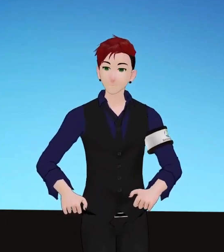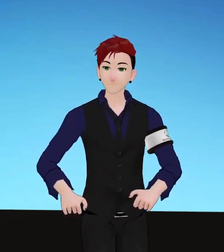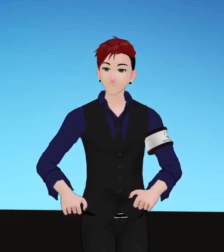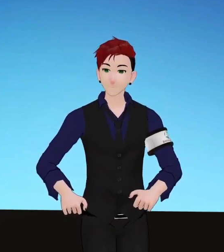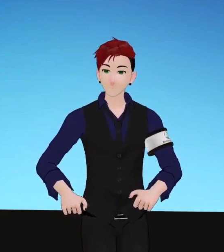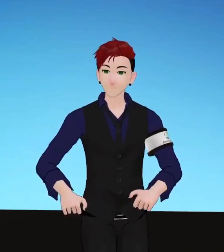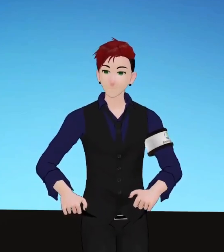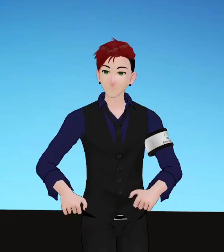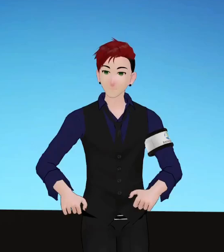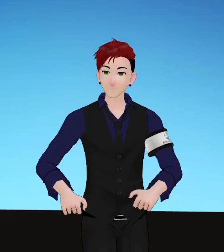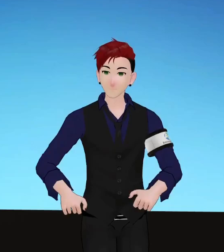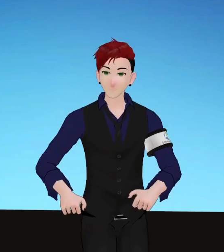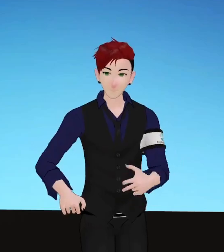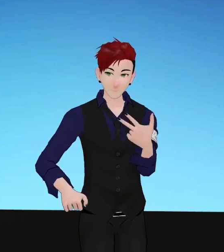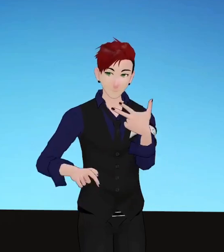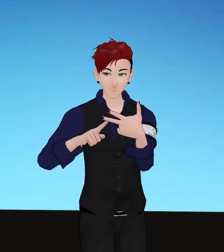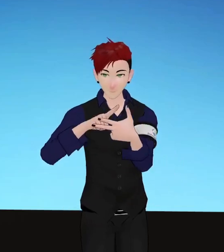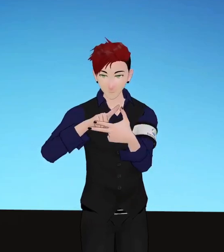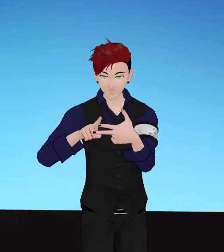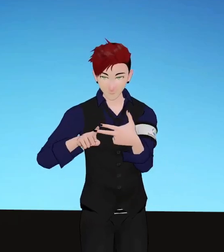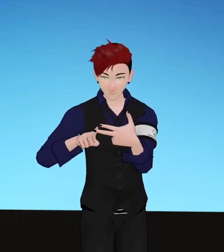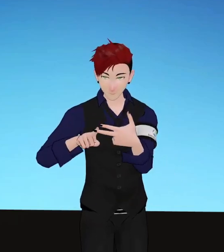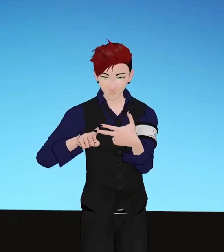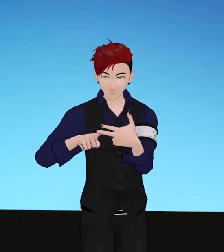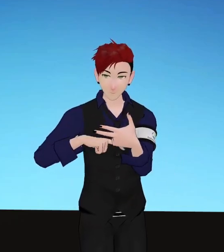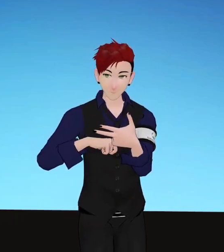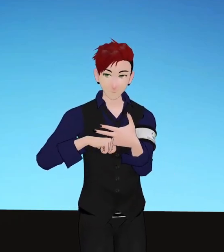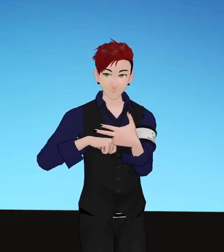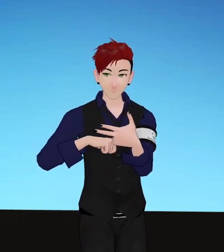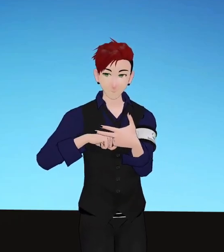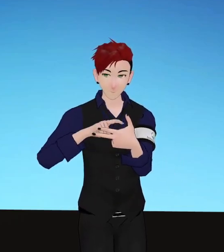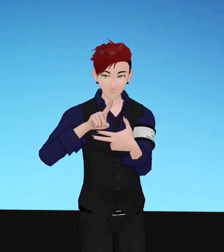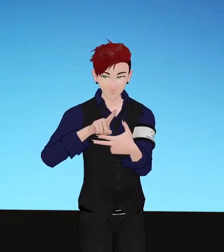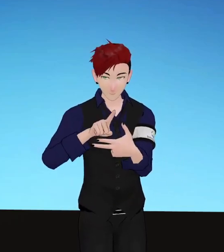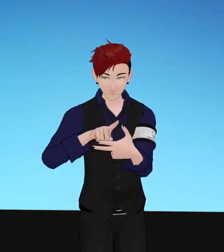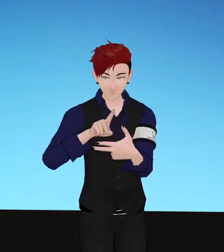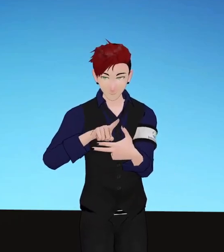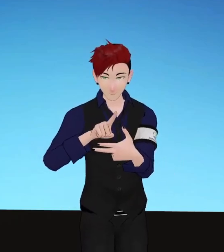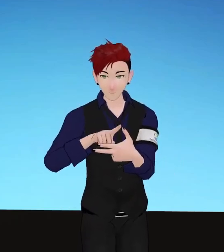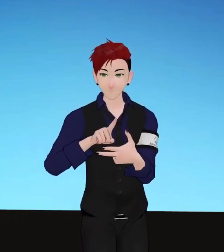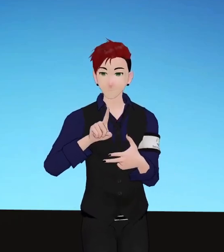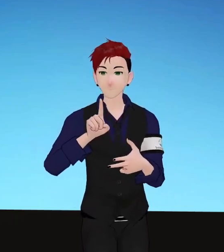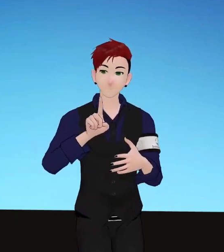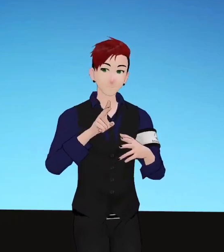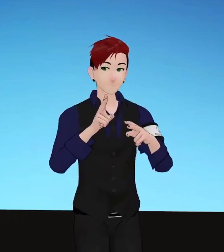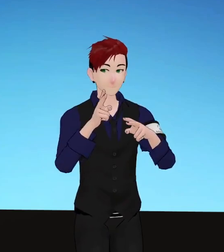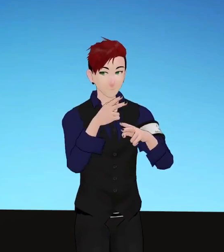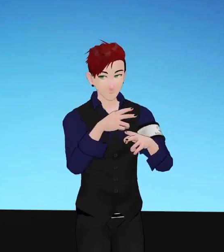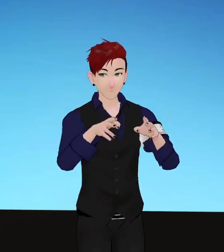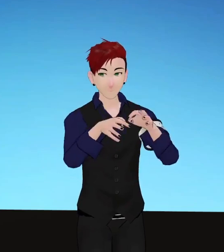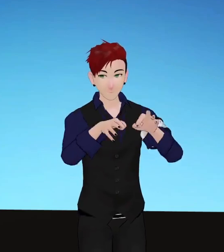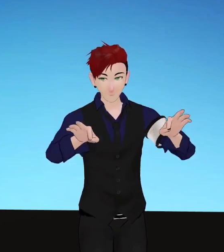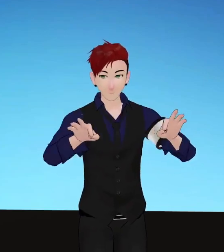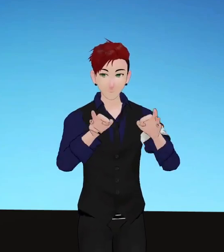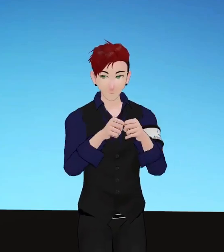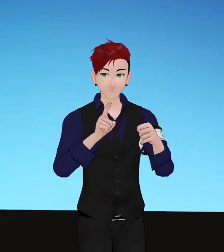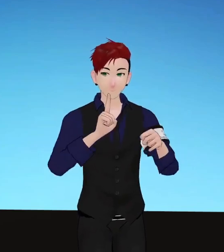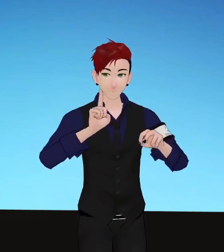Okay, 3 things. So first, like I said, use the language with deaf people. Use it with interpreters. Use it